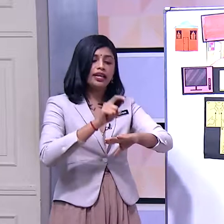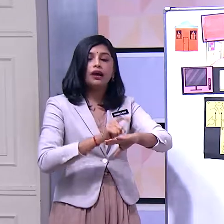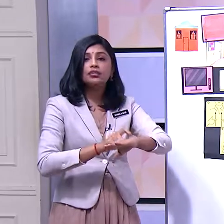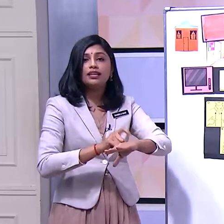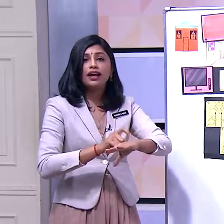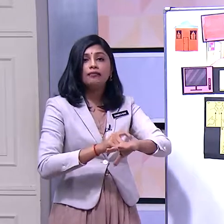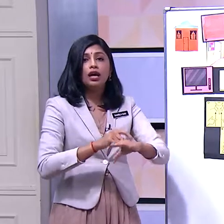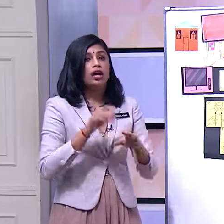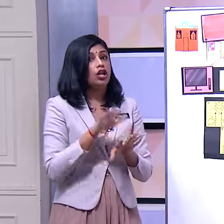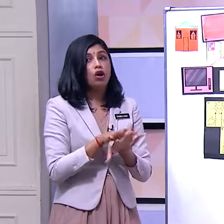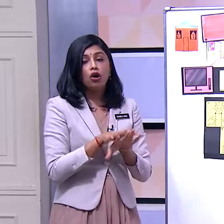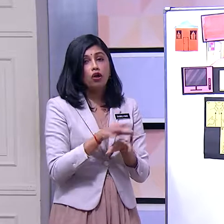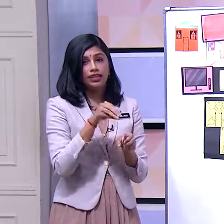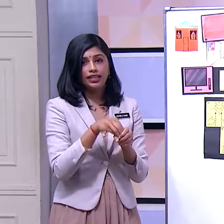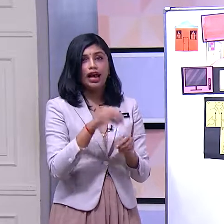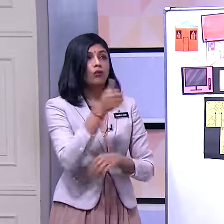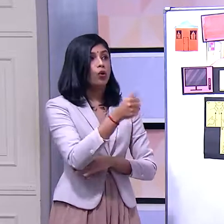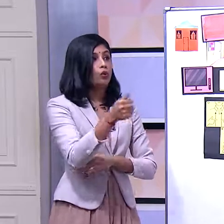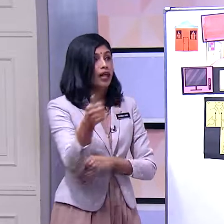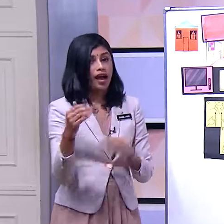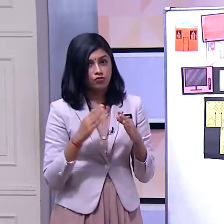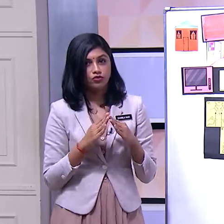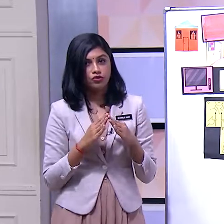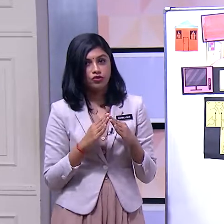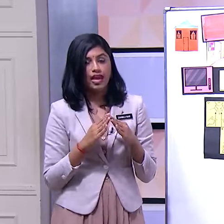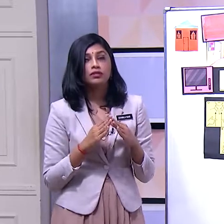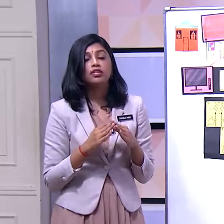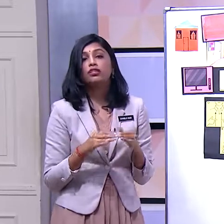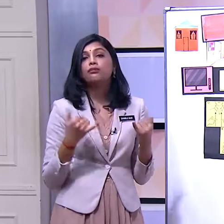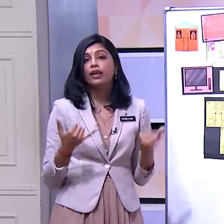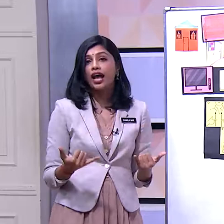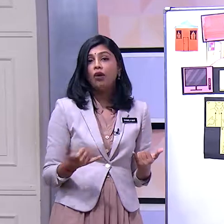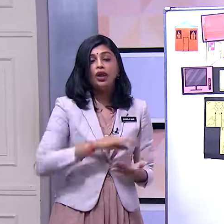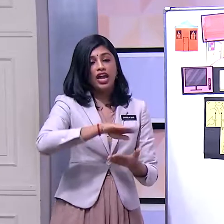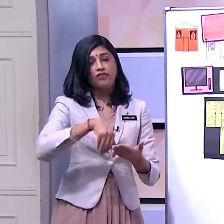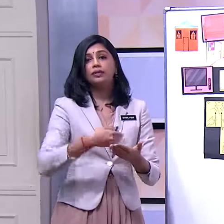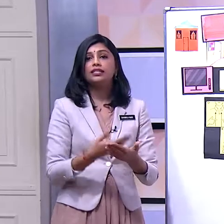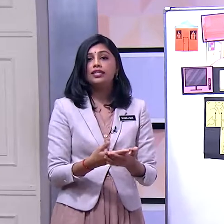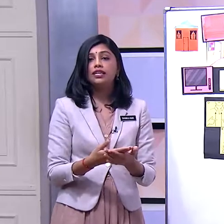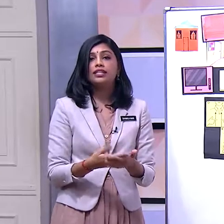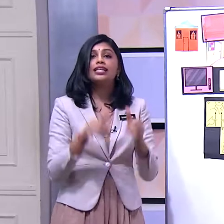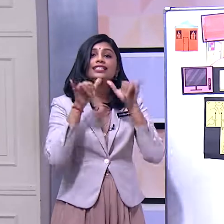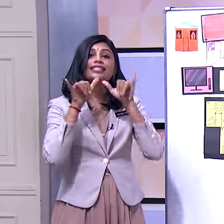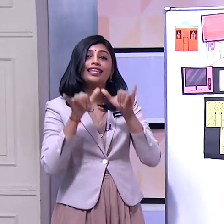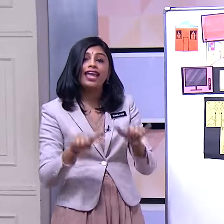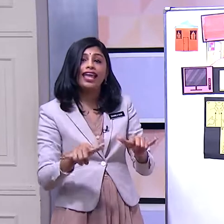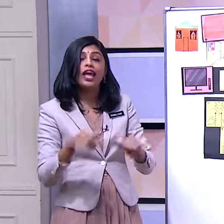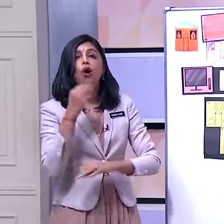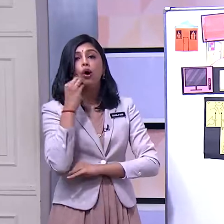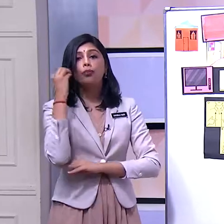our time a lot in our own house. Especially when now everybody says stay home.